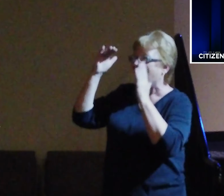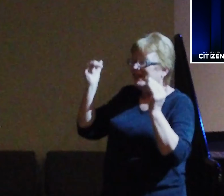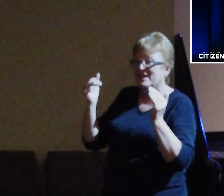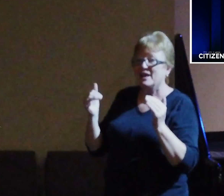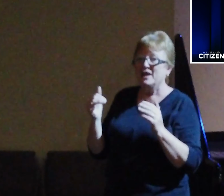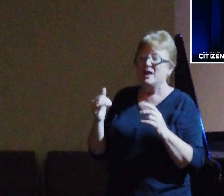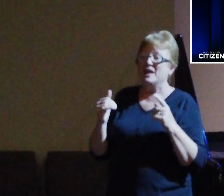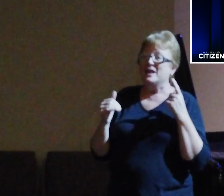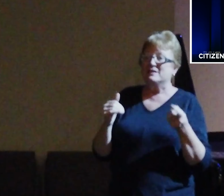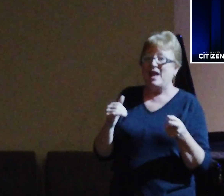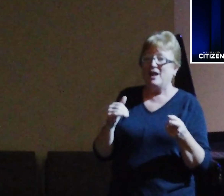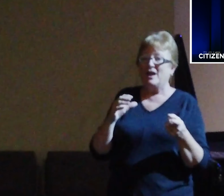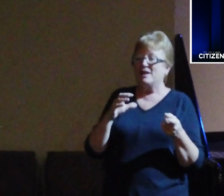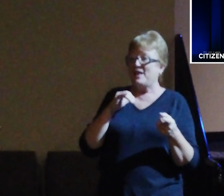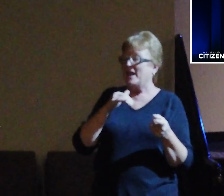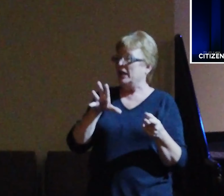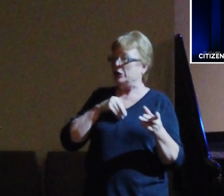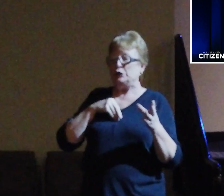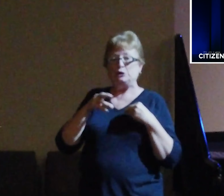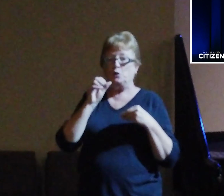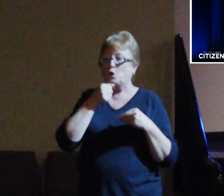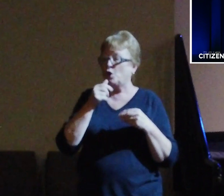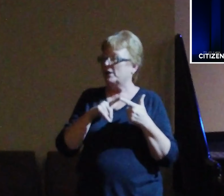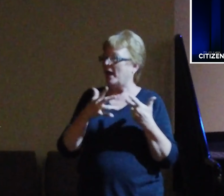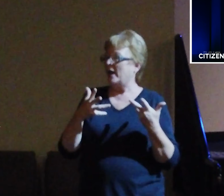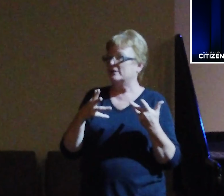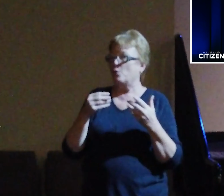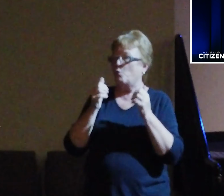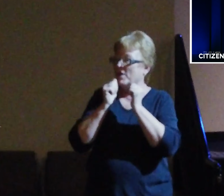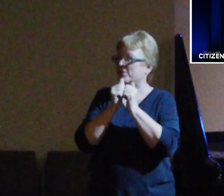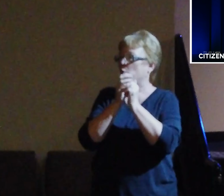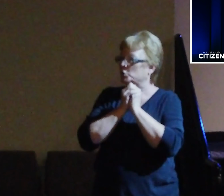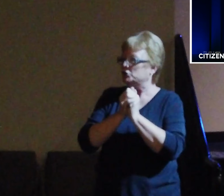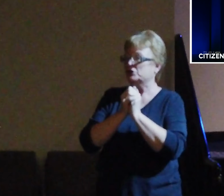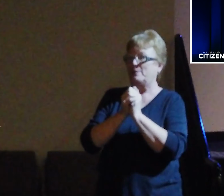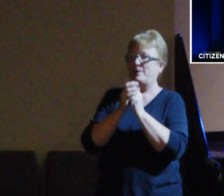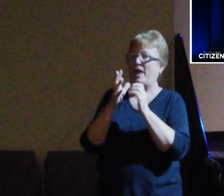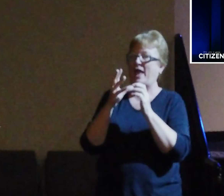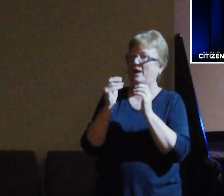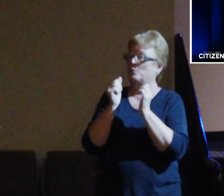but they endured it in worship, with worship.